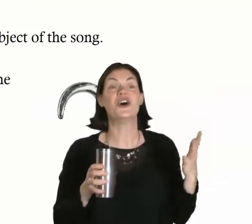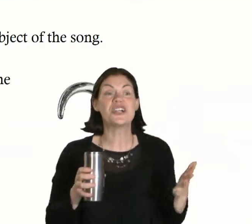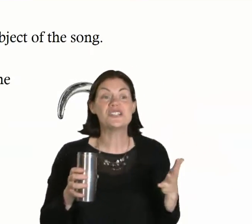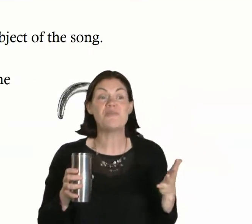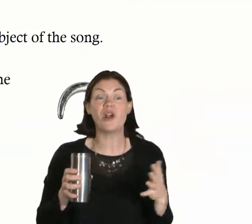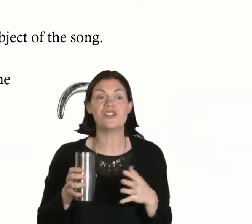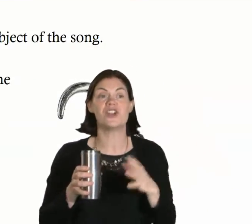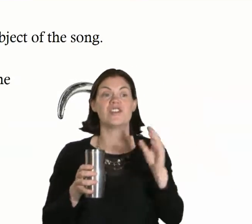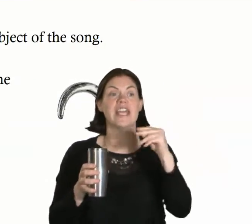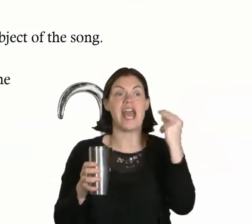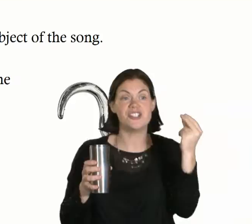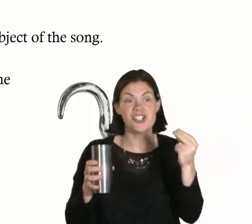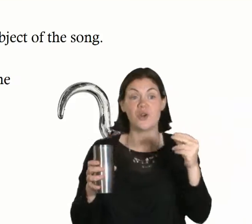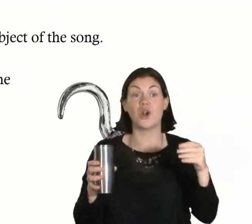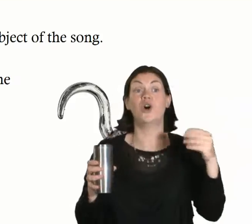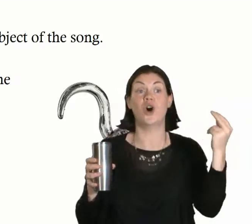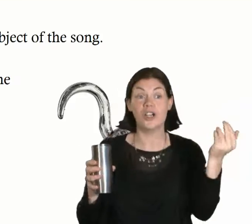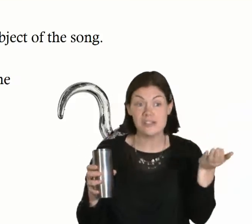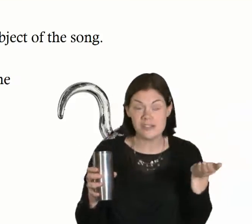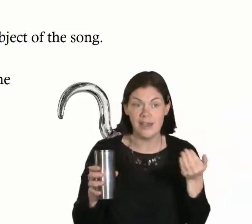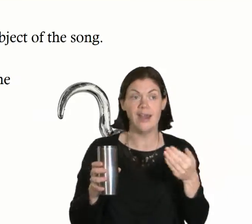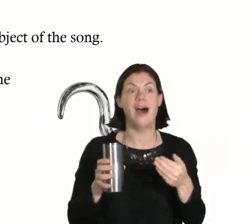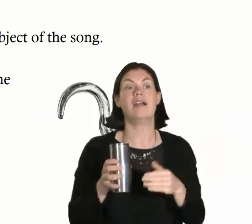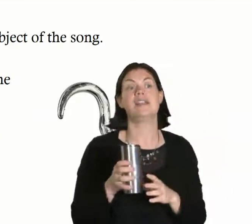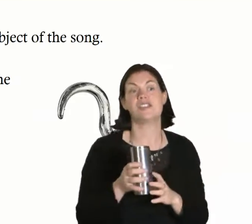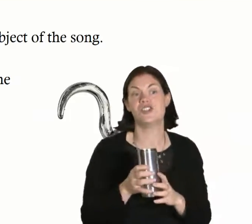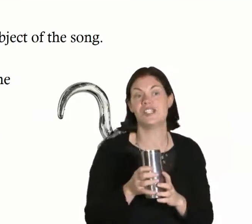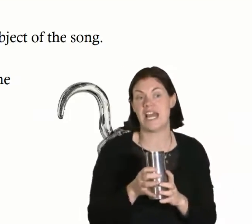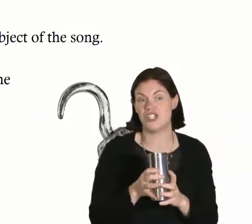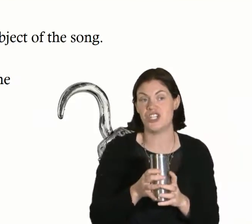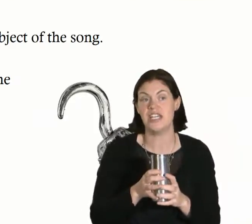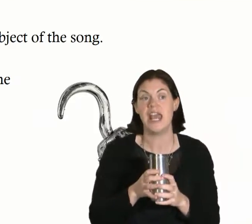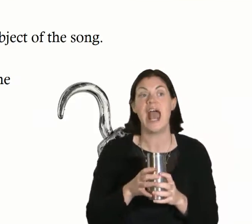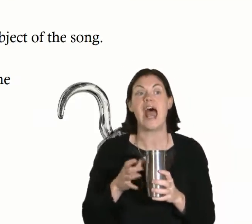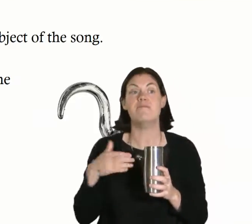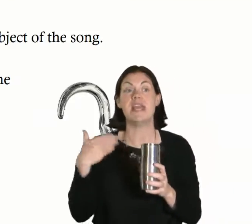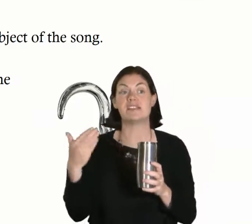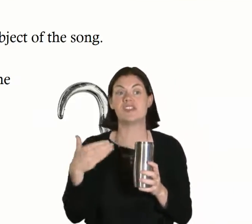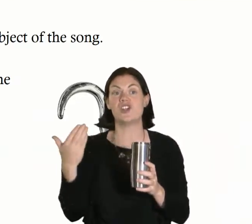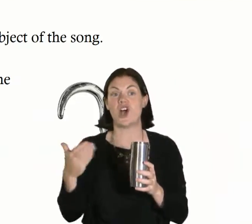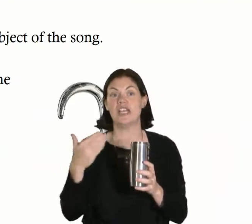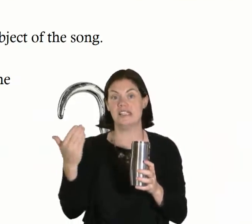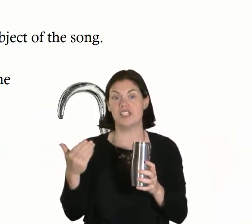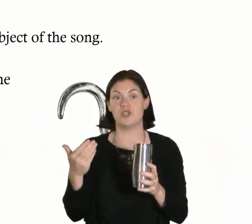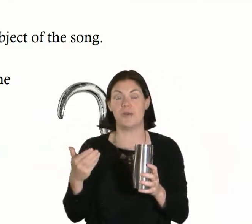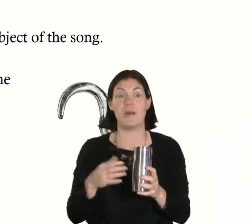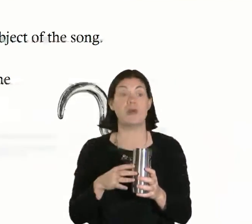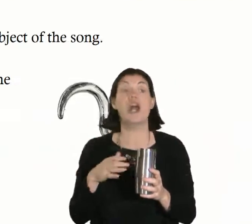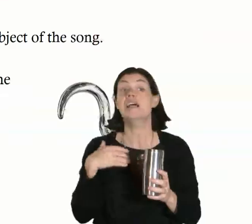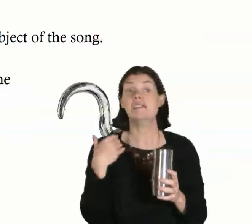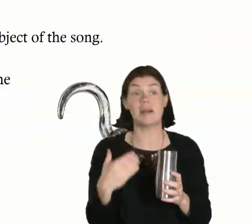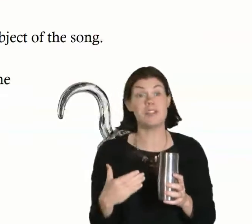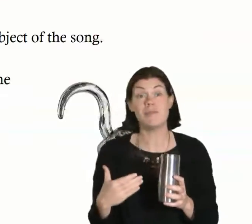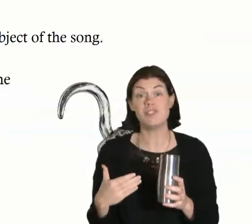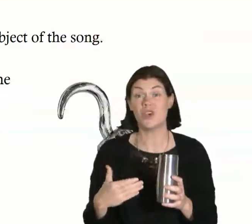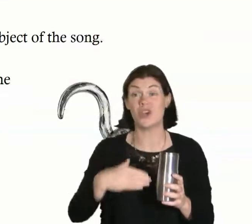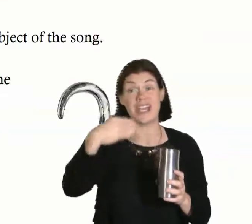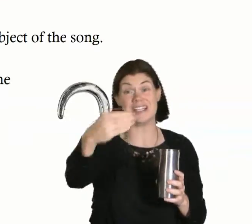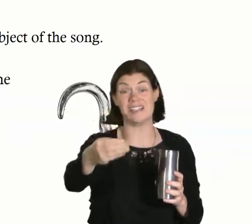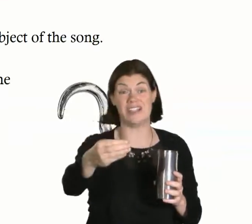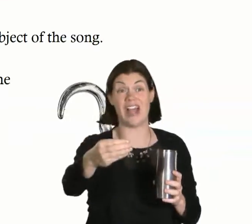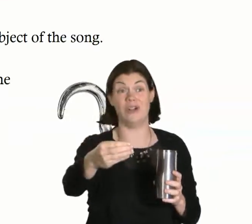the hook is the part of the song that catches or hooks a listener's attention and makes the song easy to remember. Sometimes